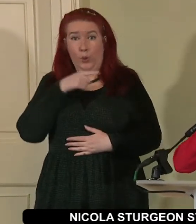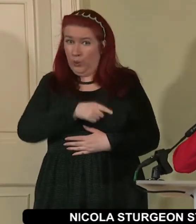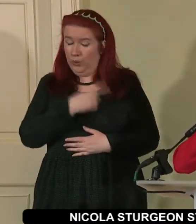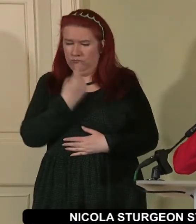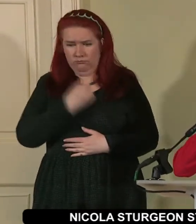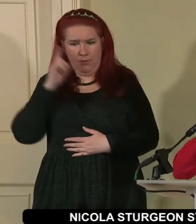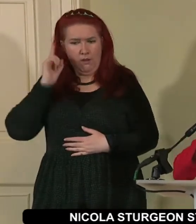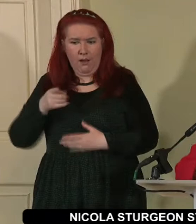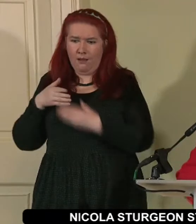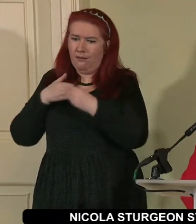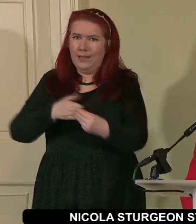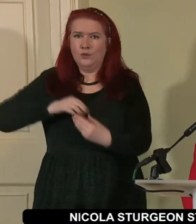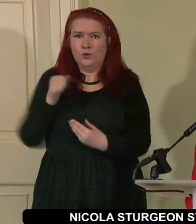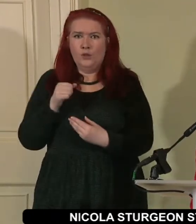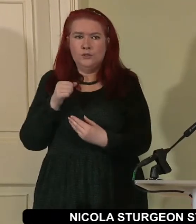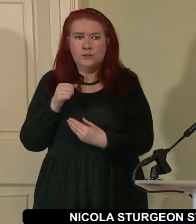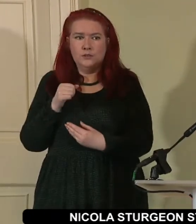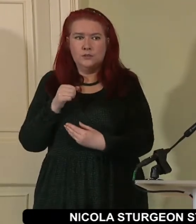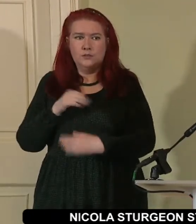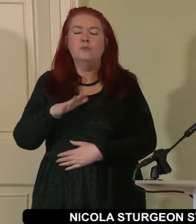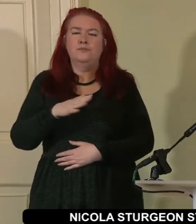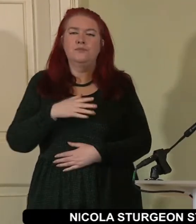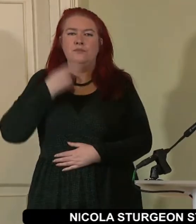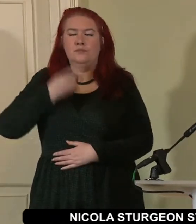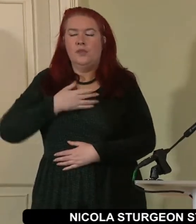to independence,